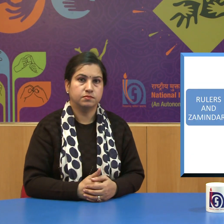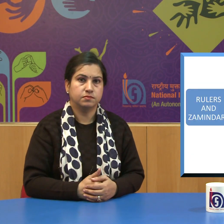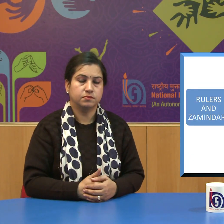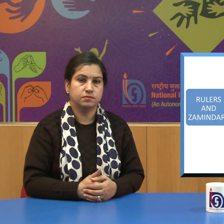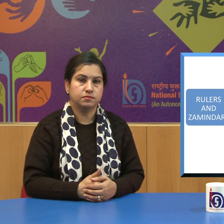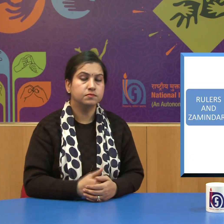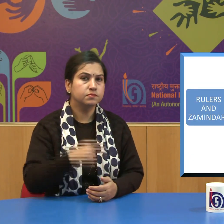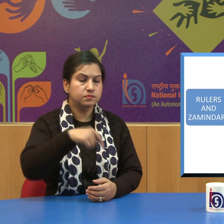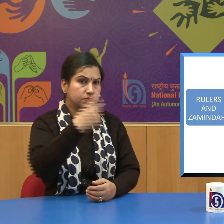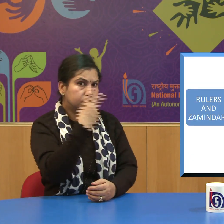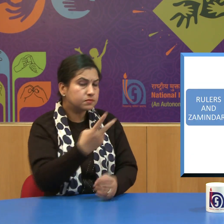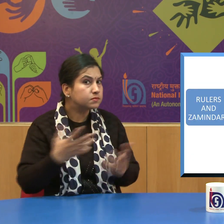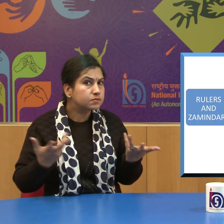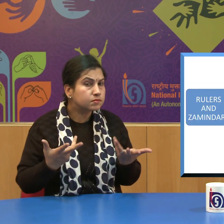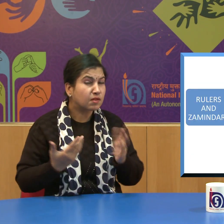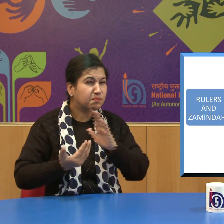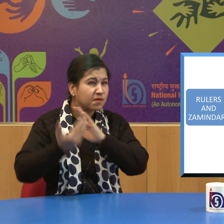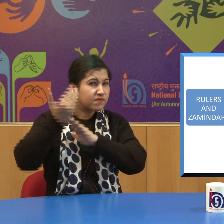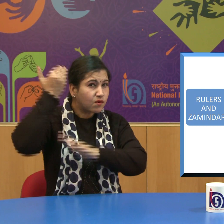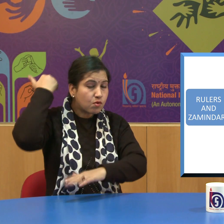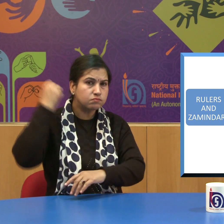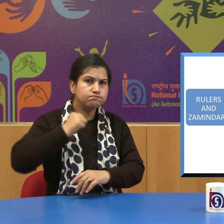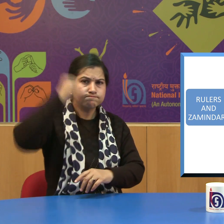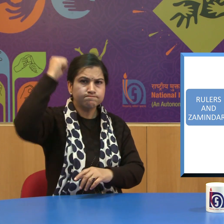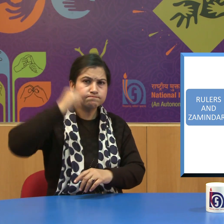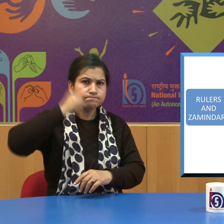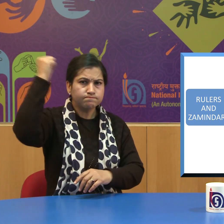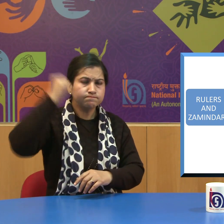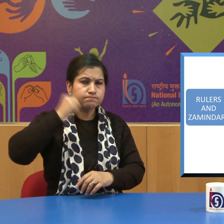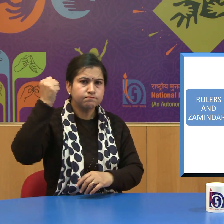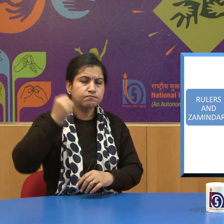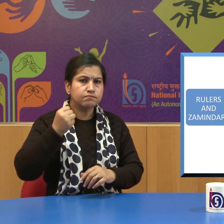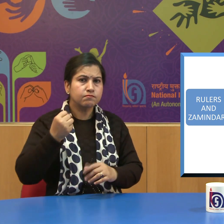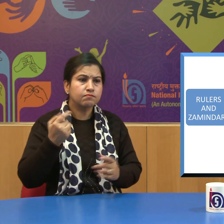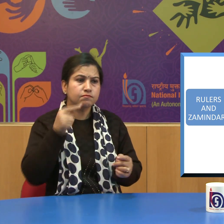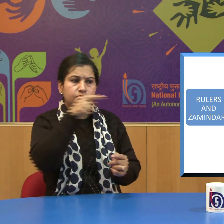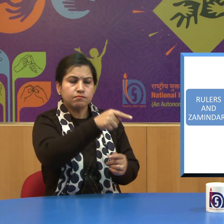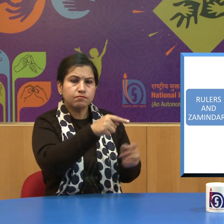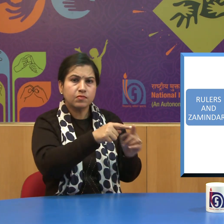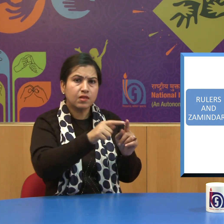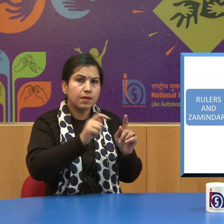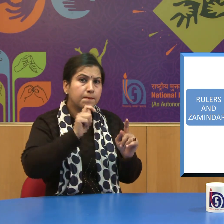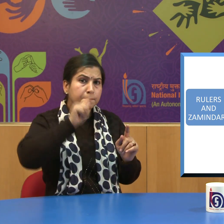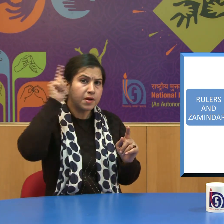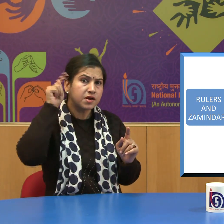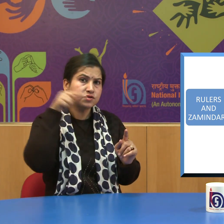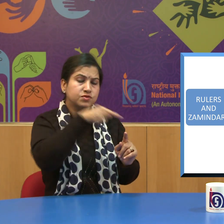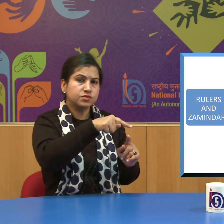Thus, we see that the early revolts against the British rulers were led by